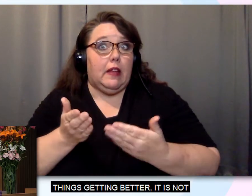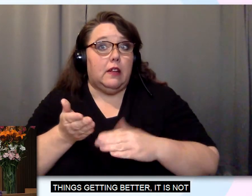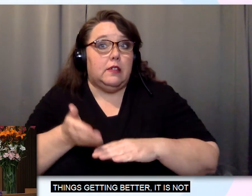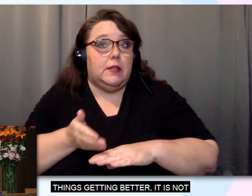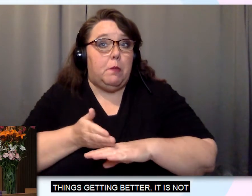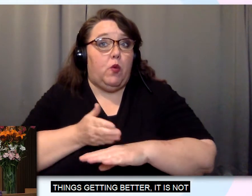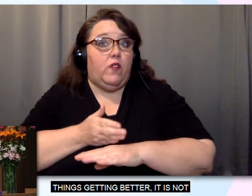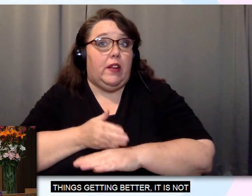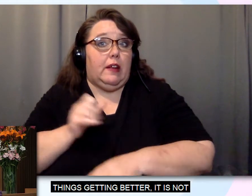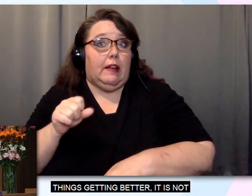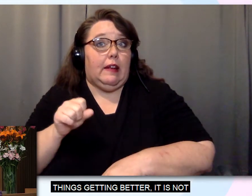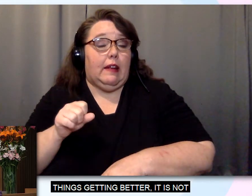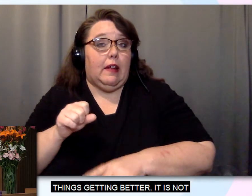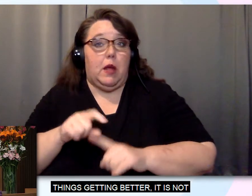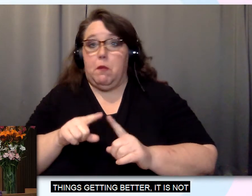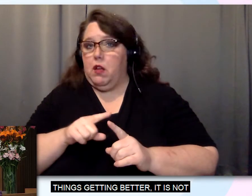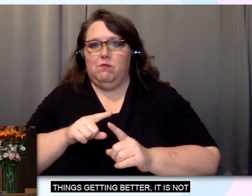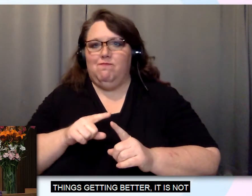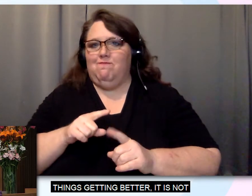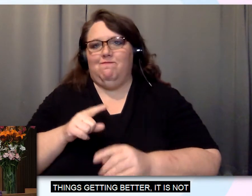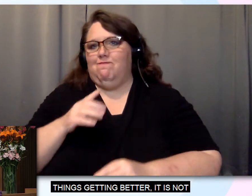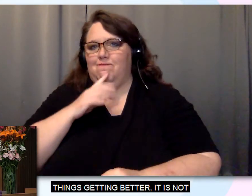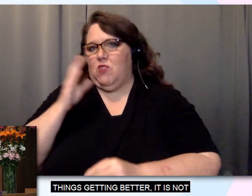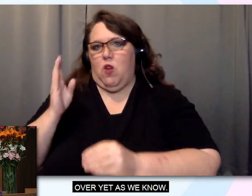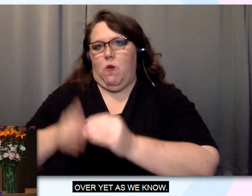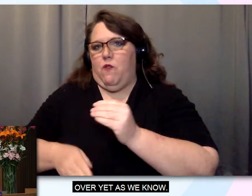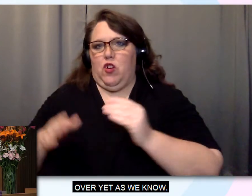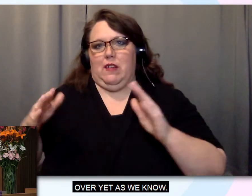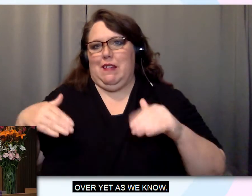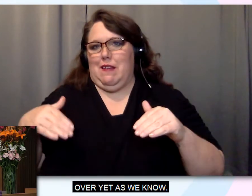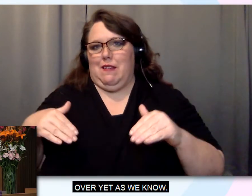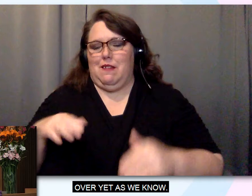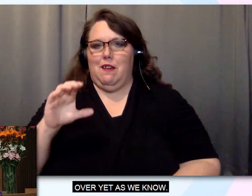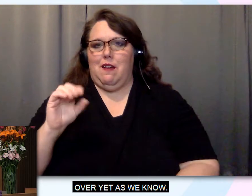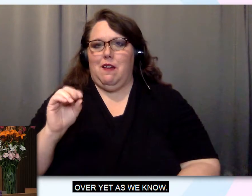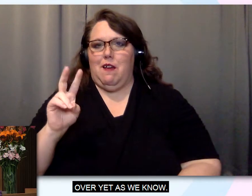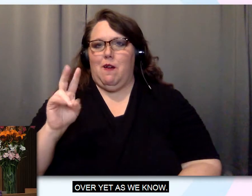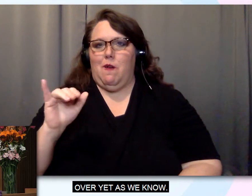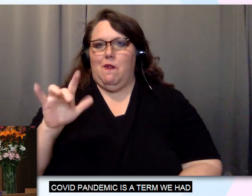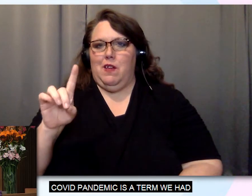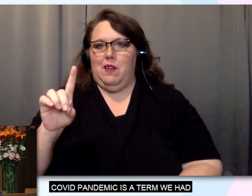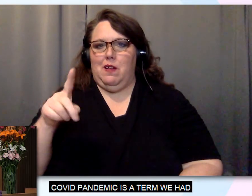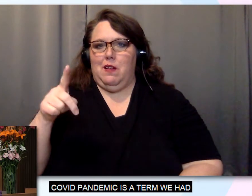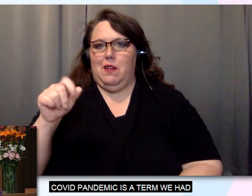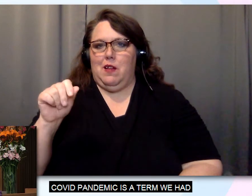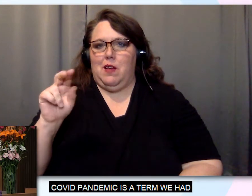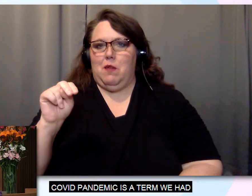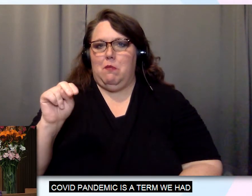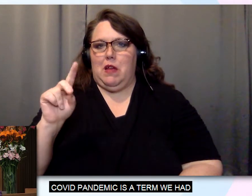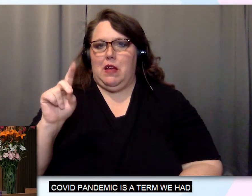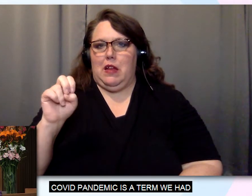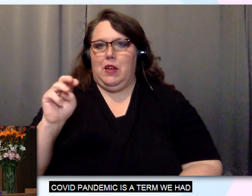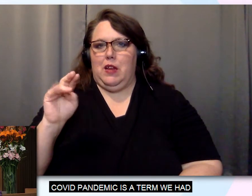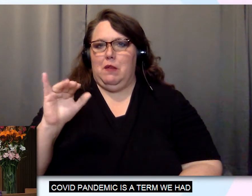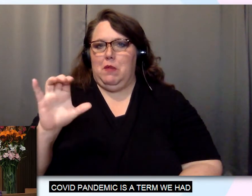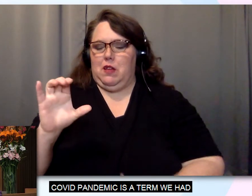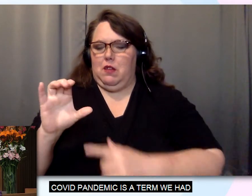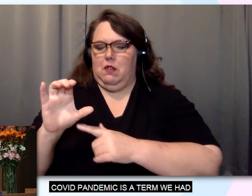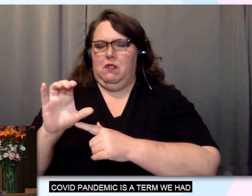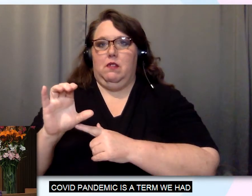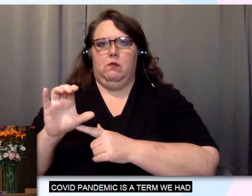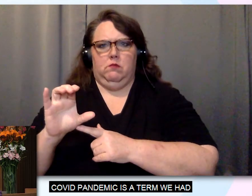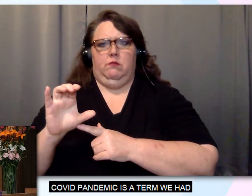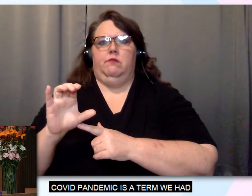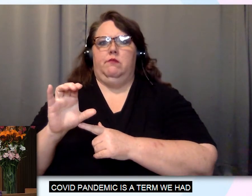things getting better, it is not over yet, as we know. COVID pandemic is